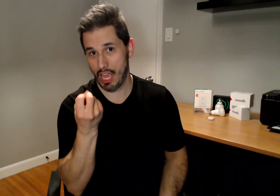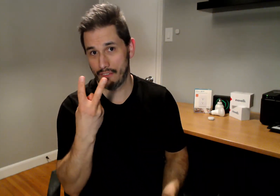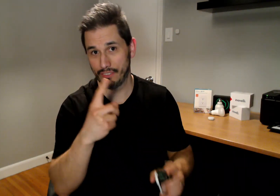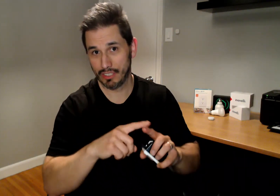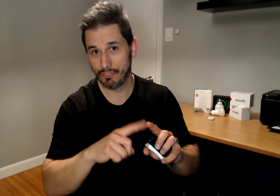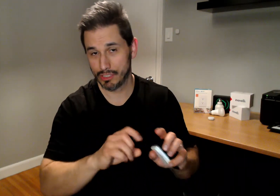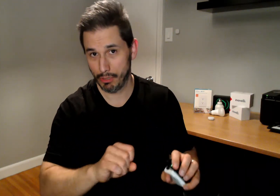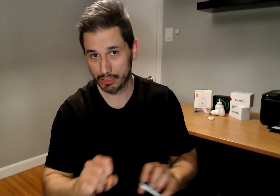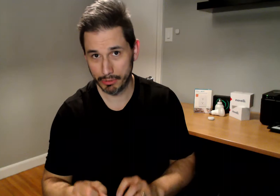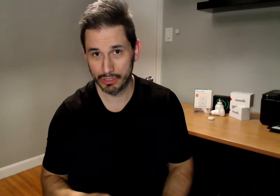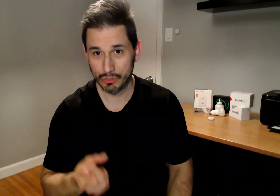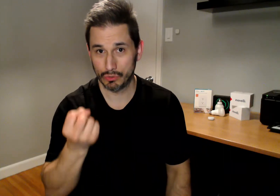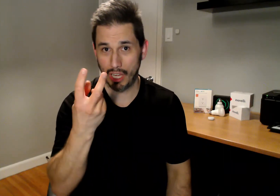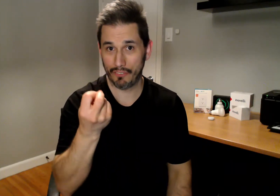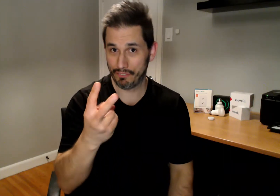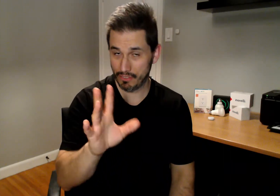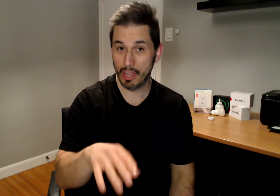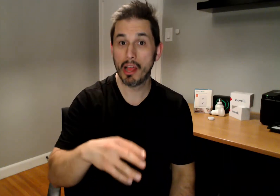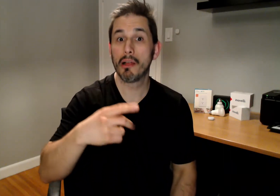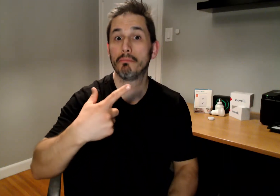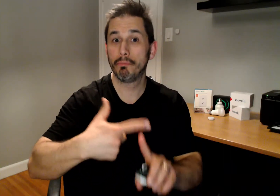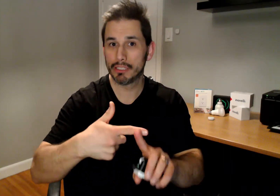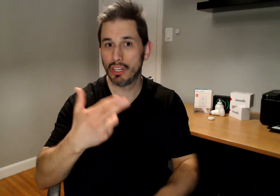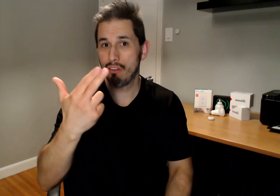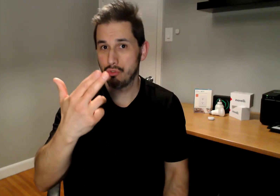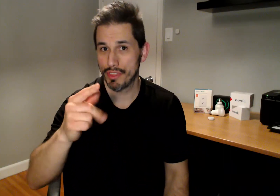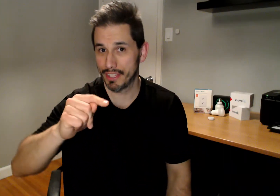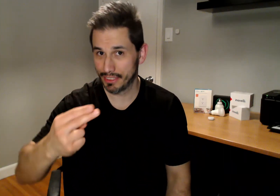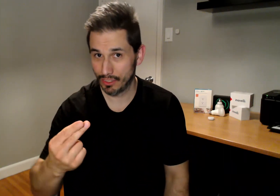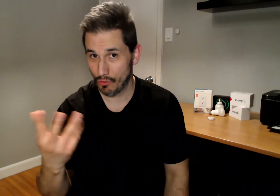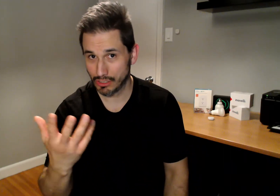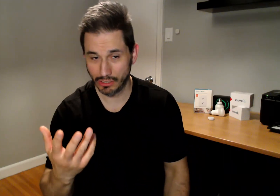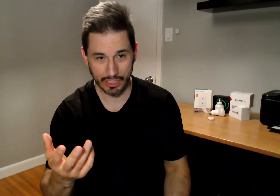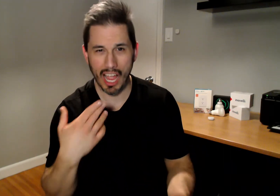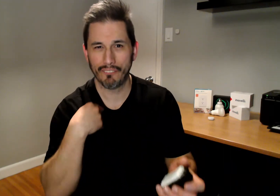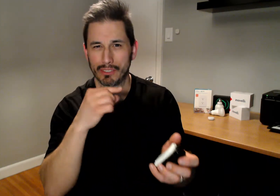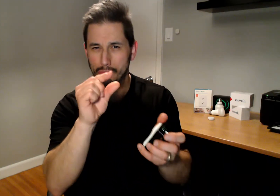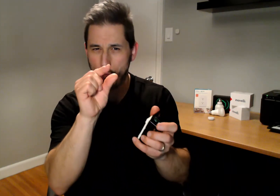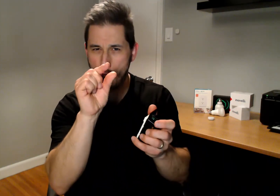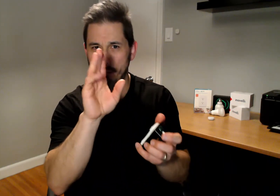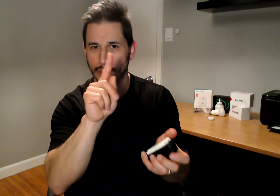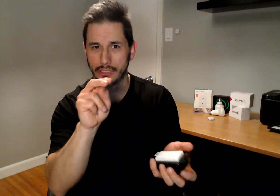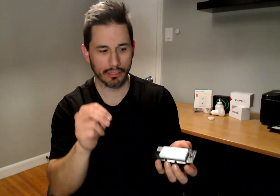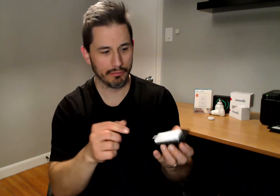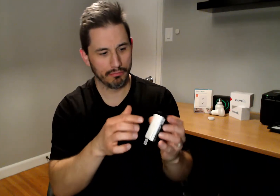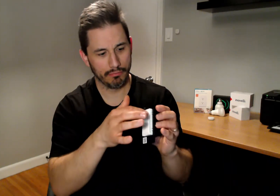options. Plus, you get a 13th tiny button at the top right corner of the device here.